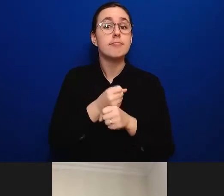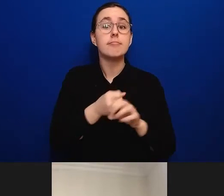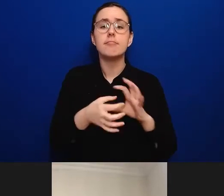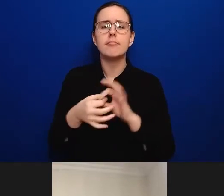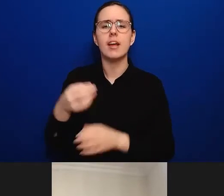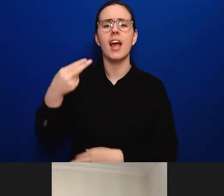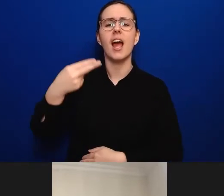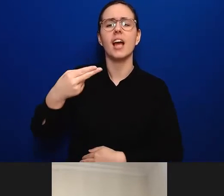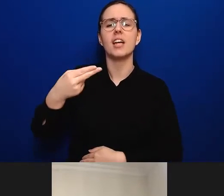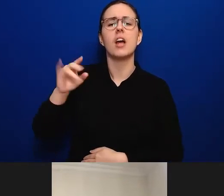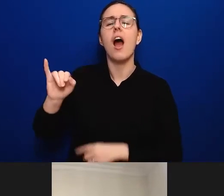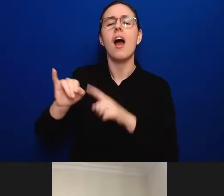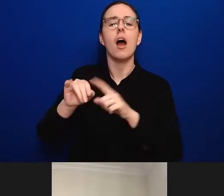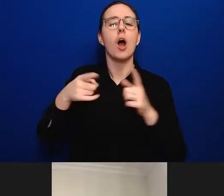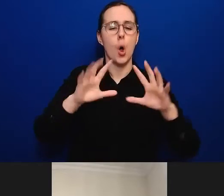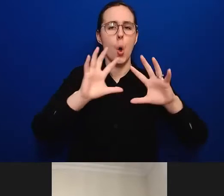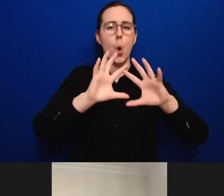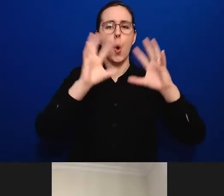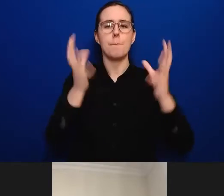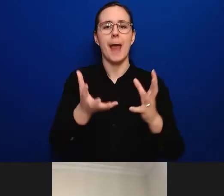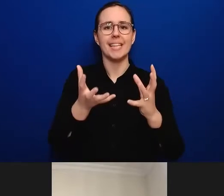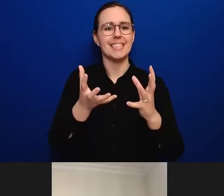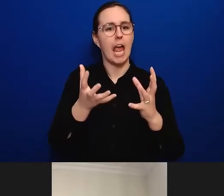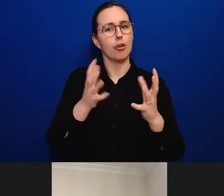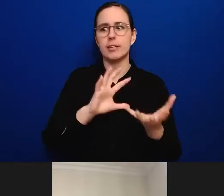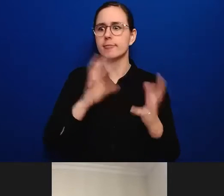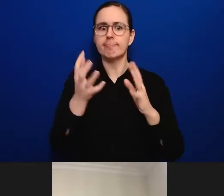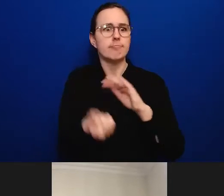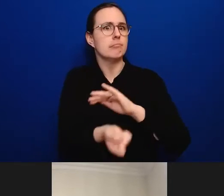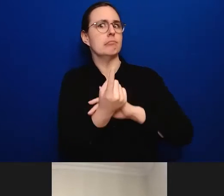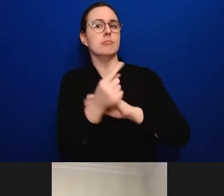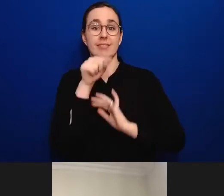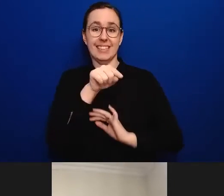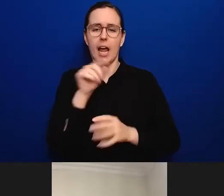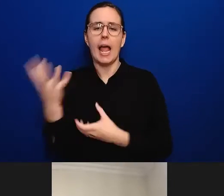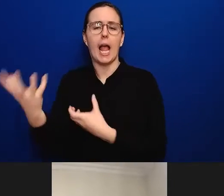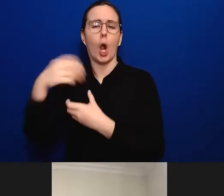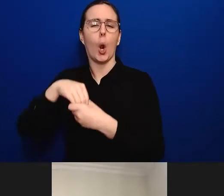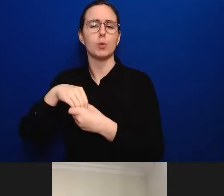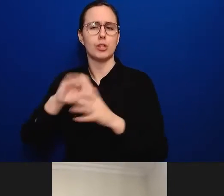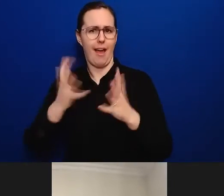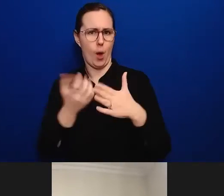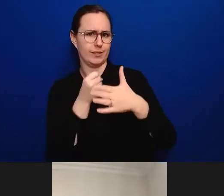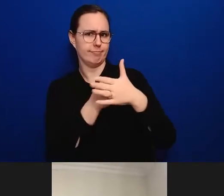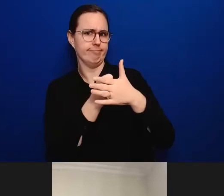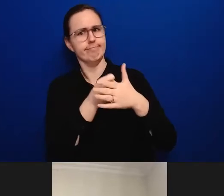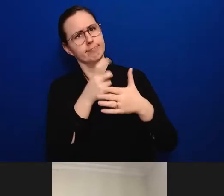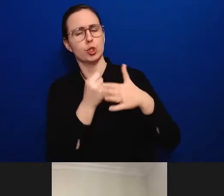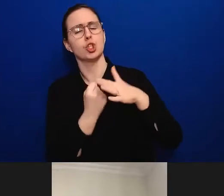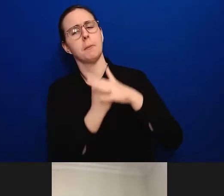like to invite you to talk about your participation as a World Blind Union member in the Bridge